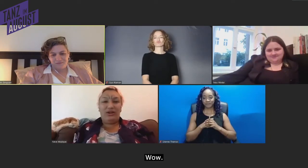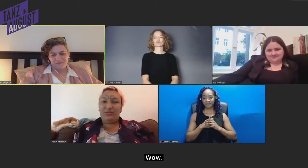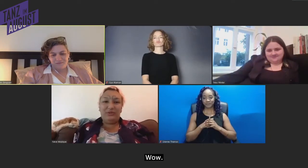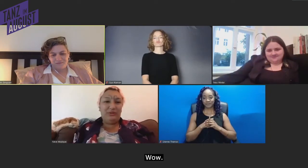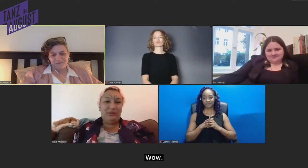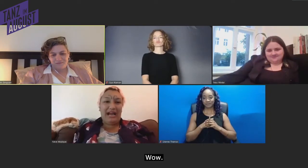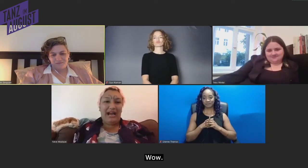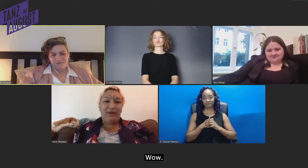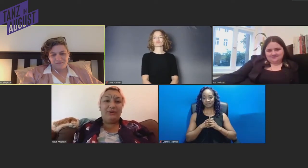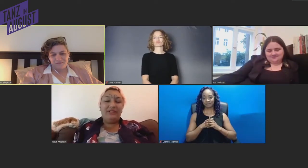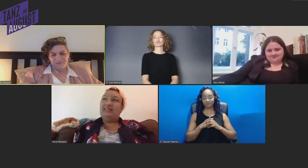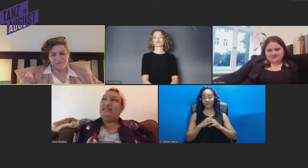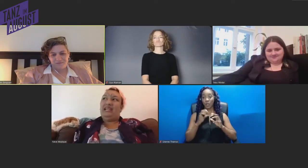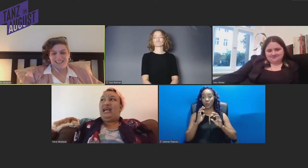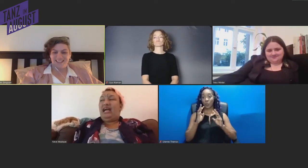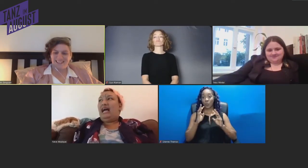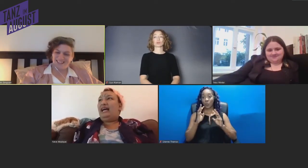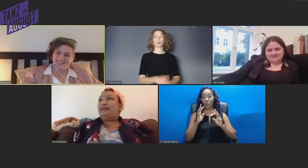Oh, wow.